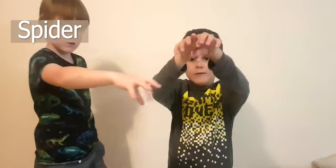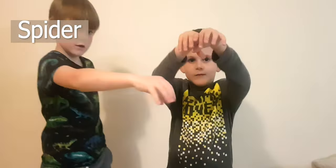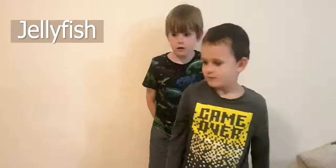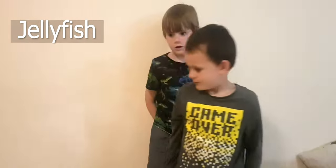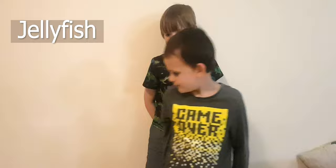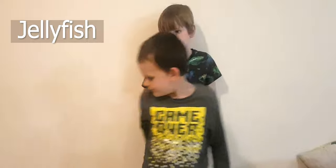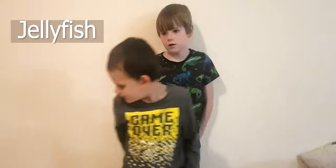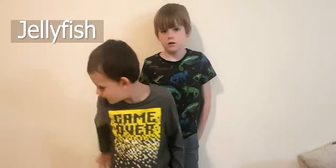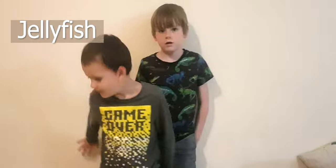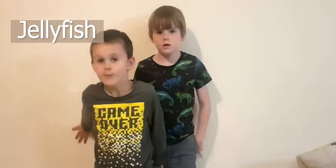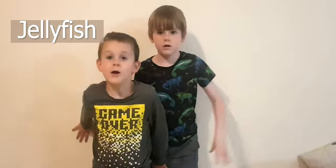Do you remember jellyfish?